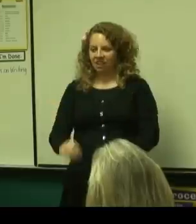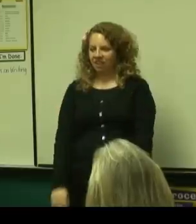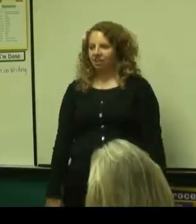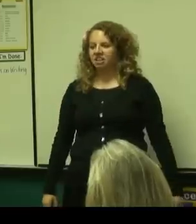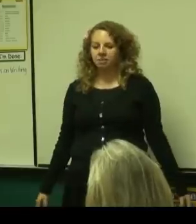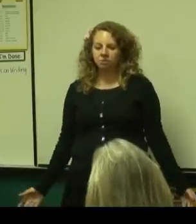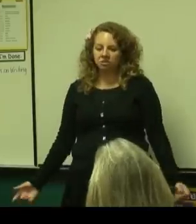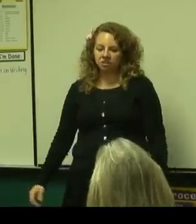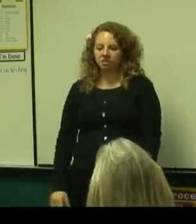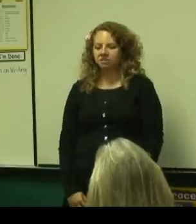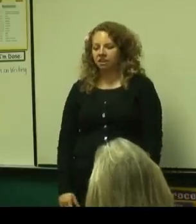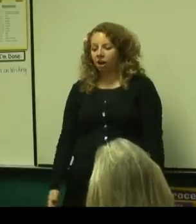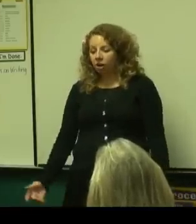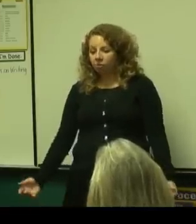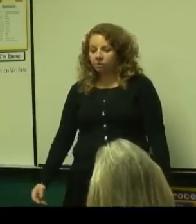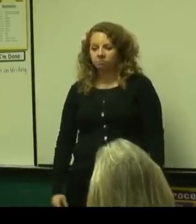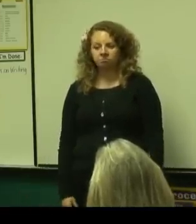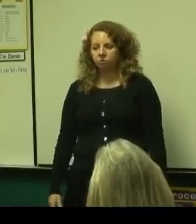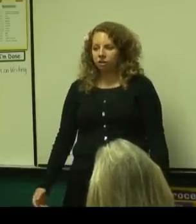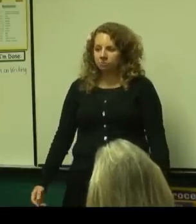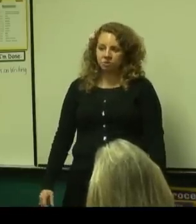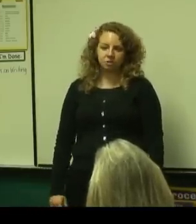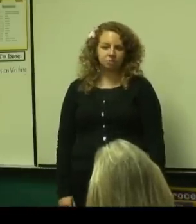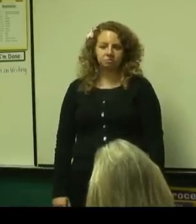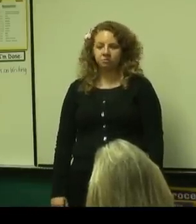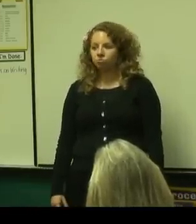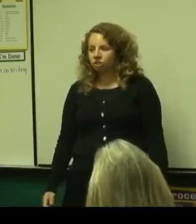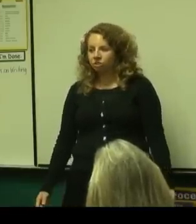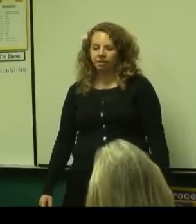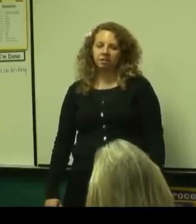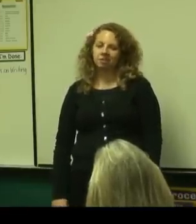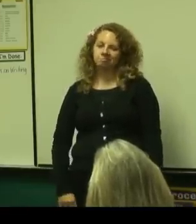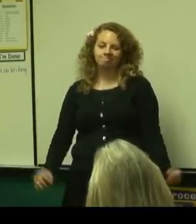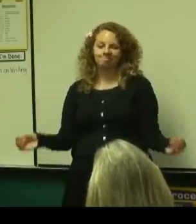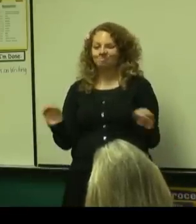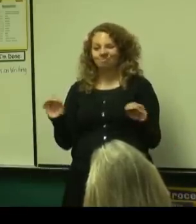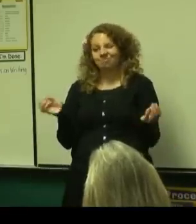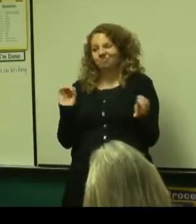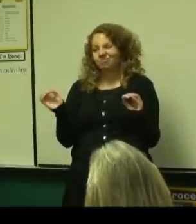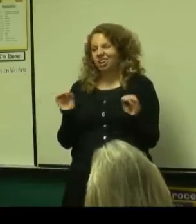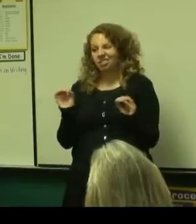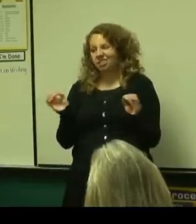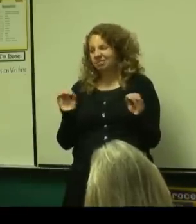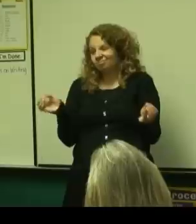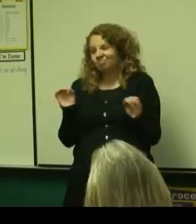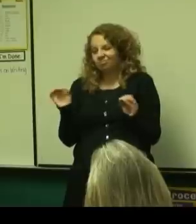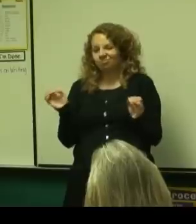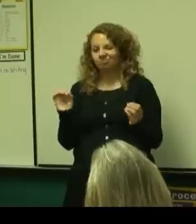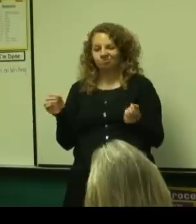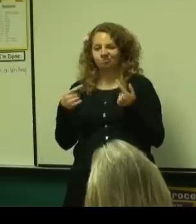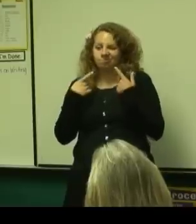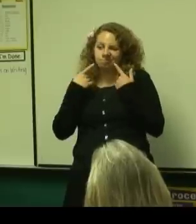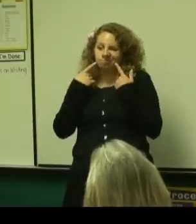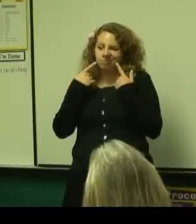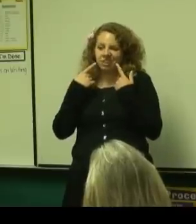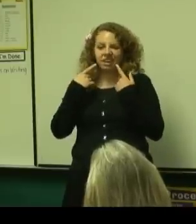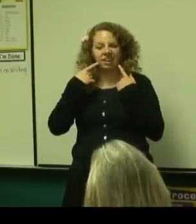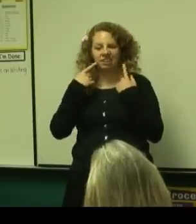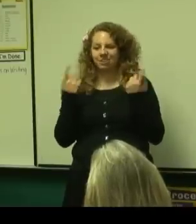And a lot of times you'll see this like, oh, what are you up to? What are you doing? Oh, nothing. And kind of like this